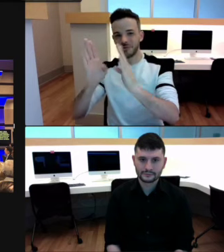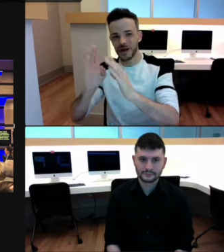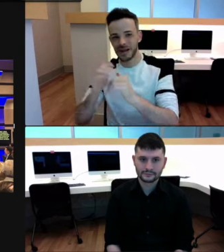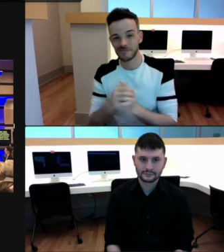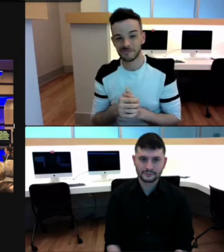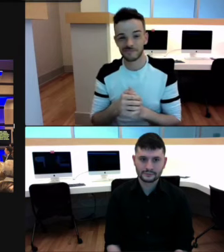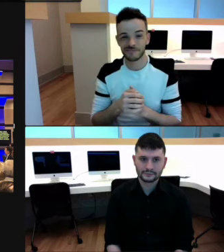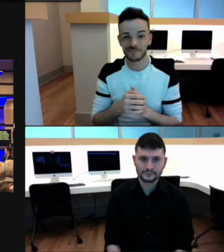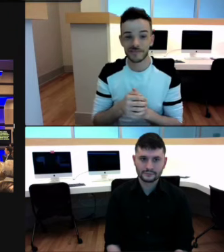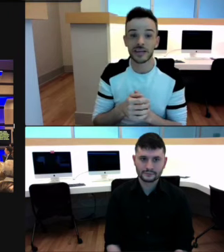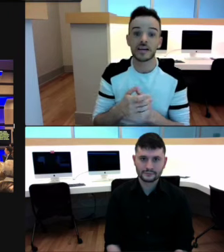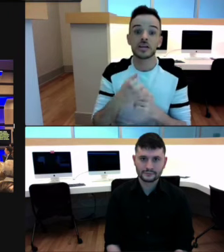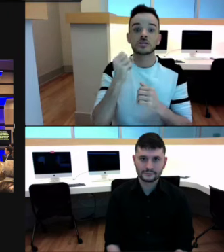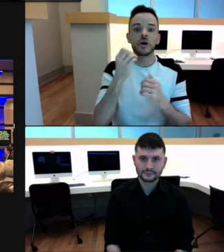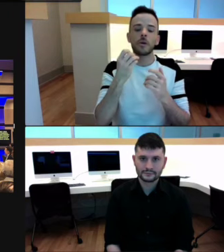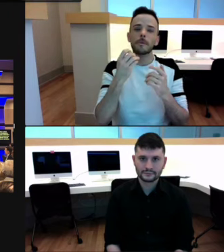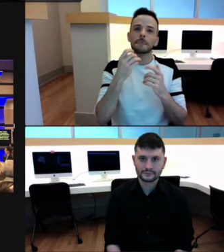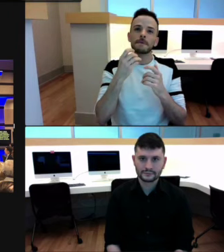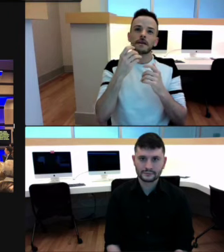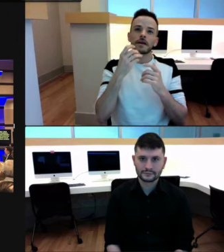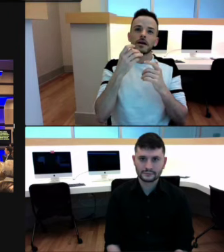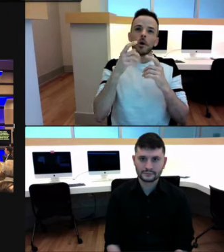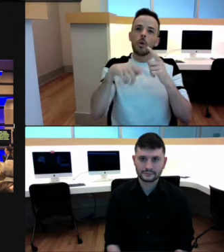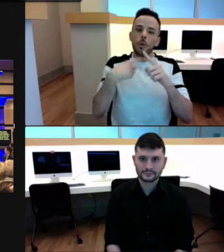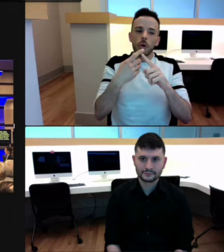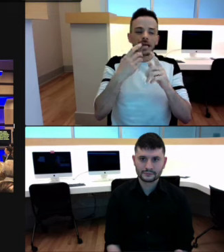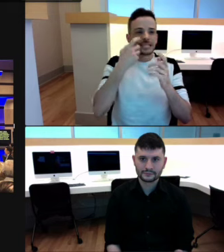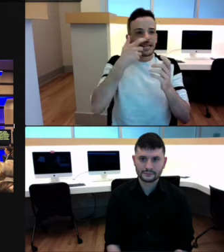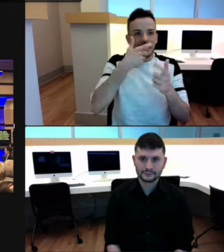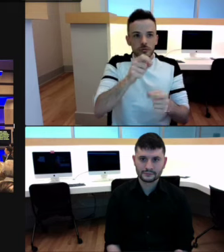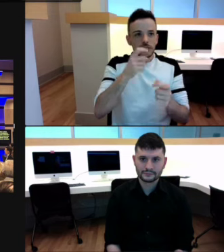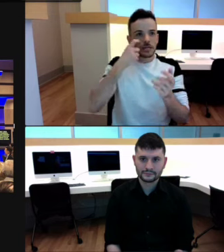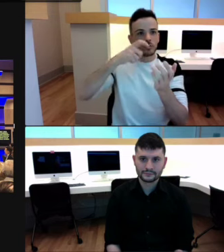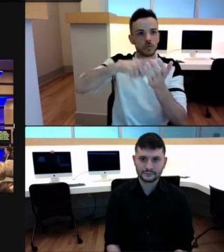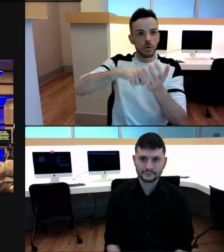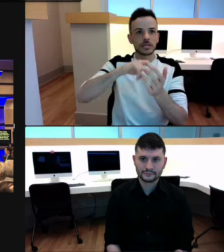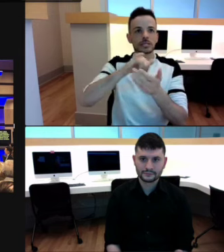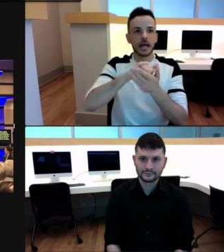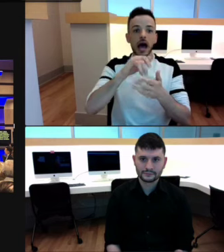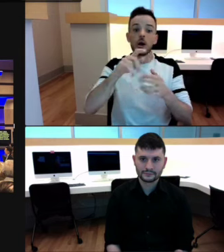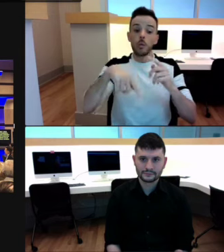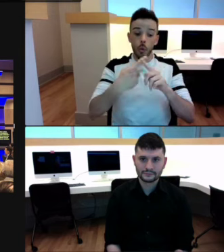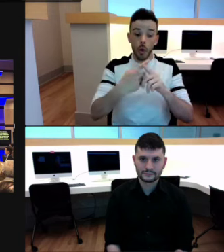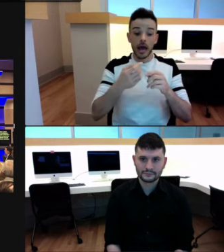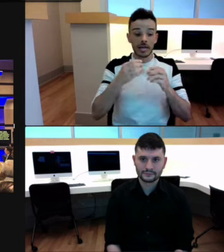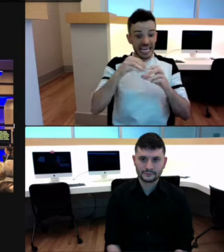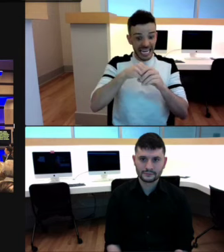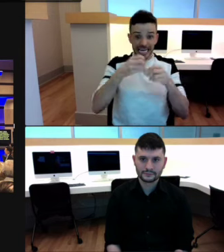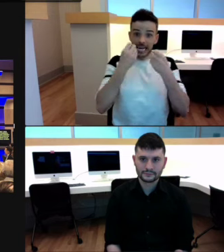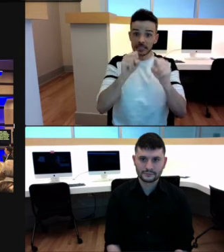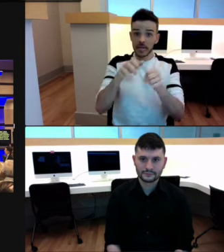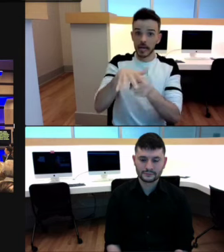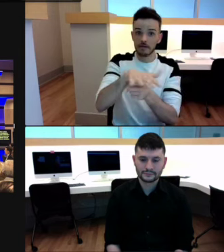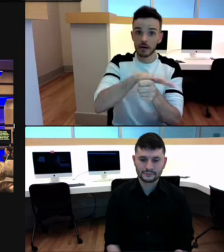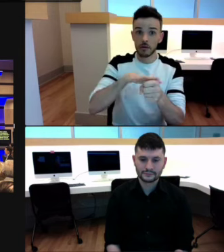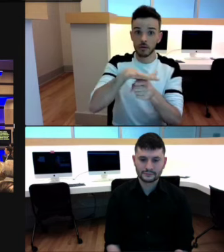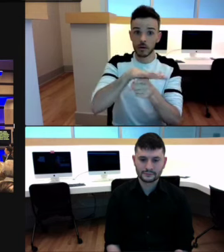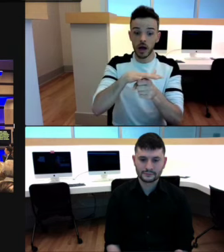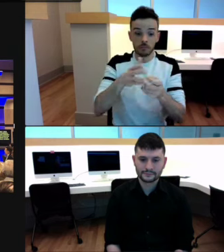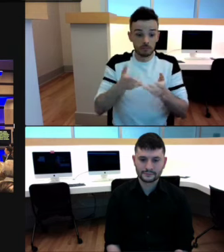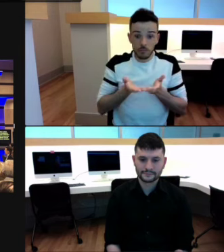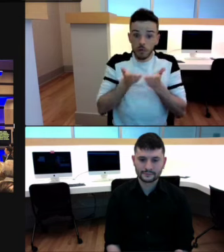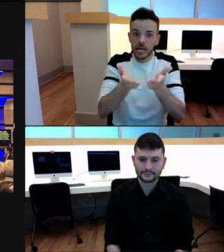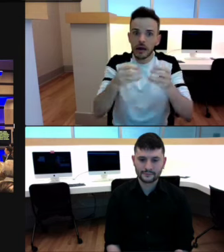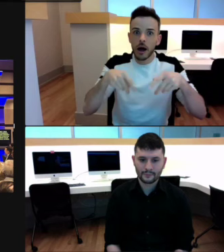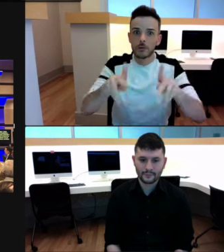So we created a knowledge studio for Gallaudet in a very creative way. We realized that when in a